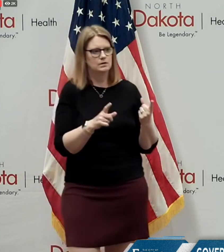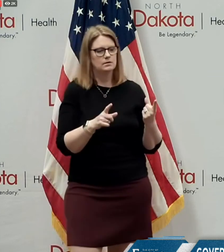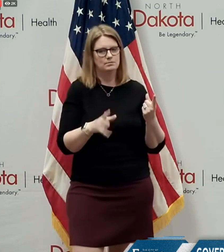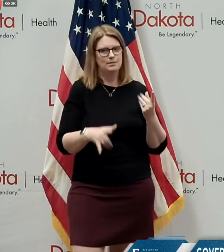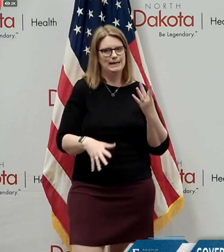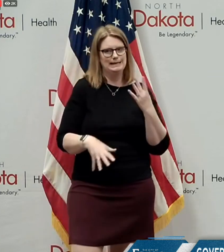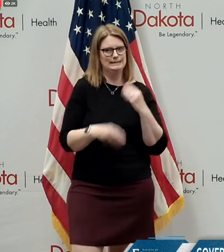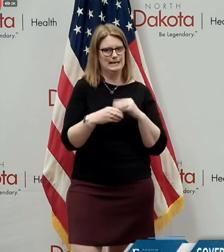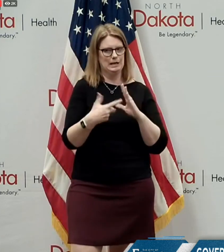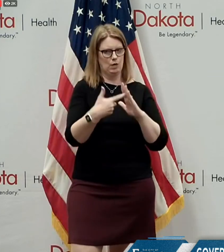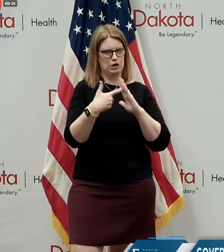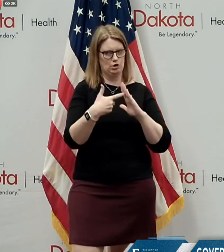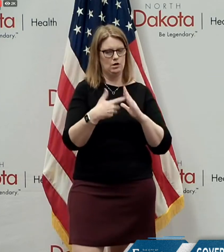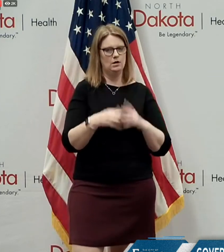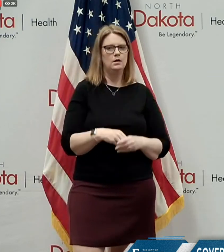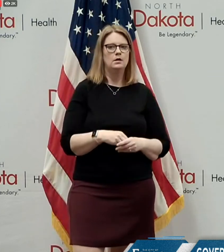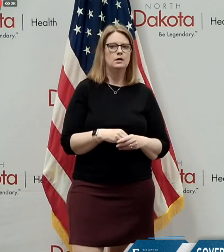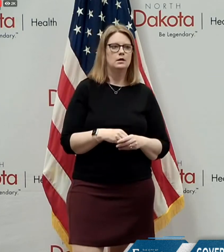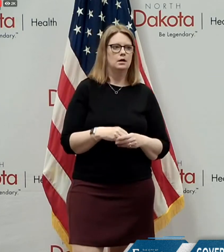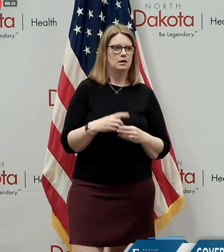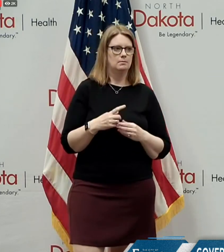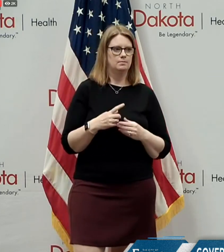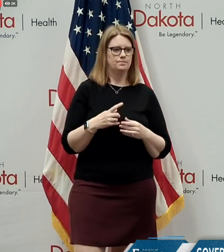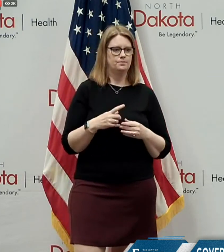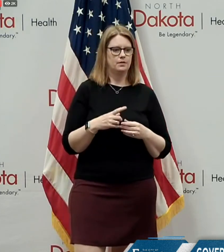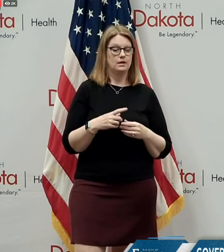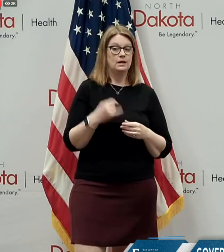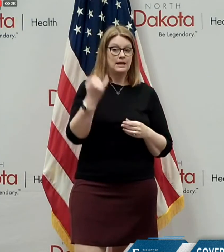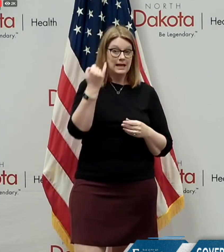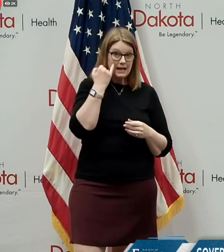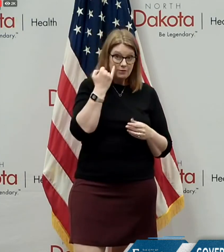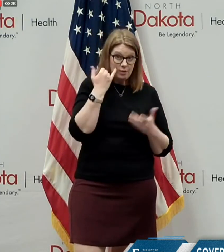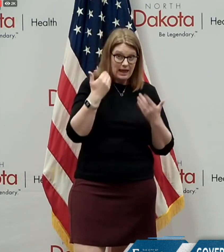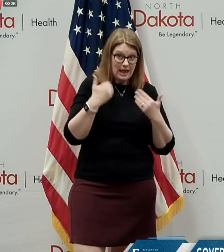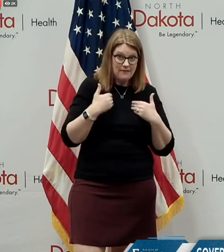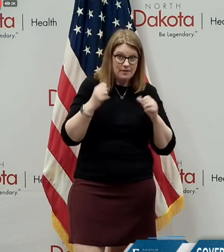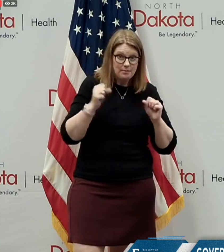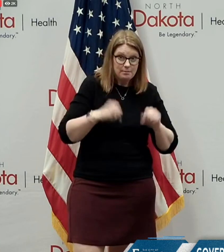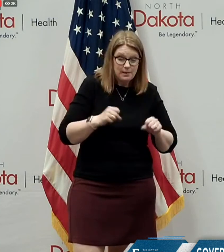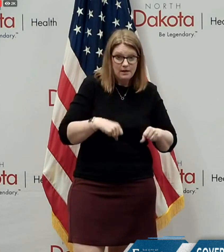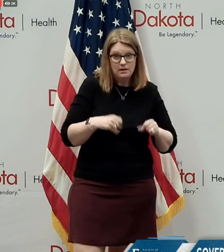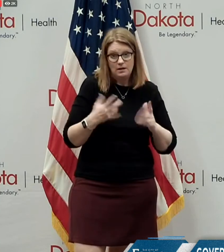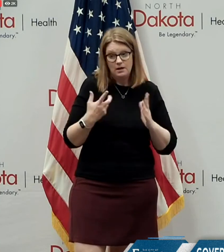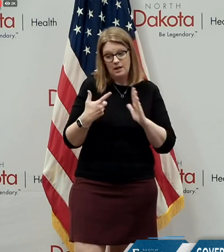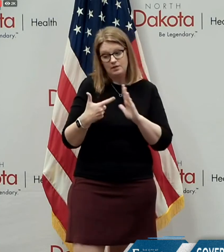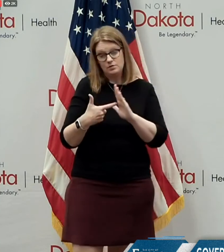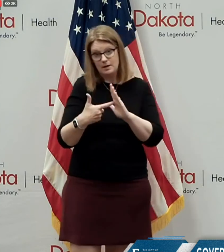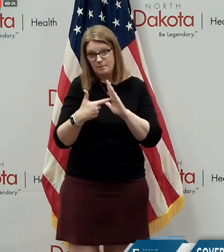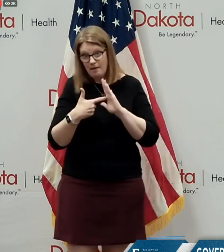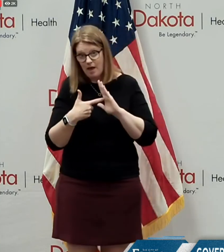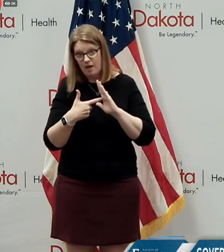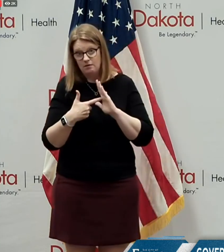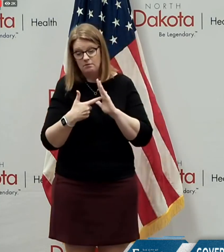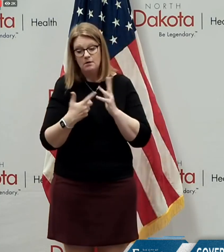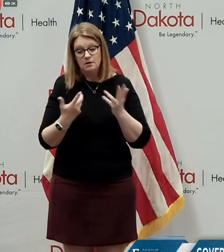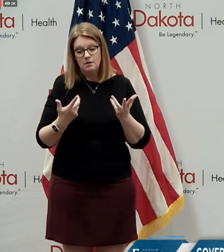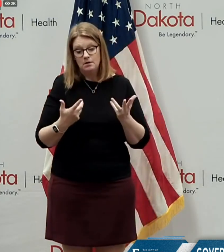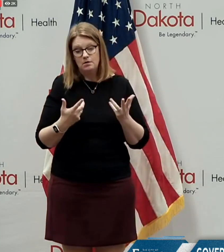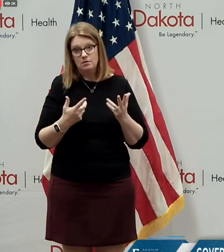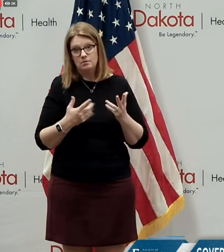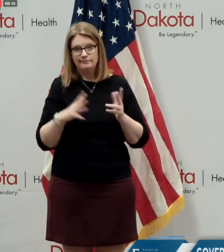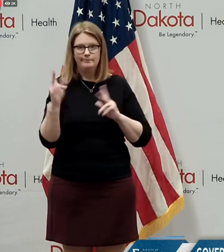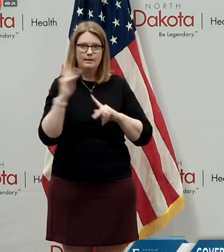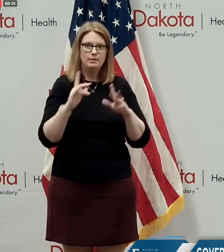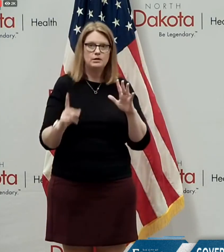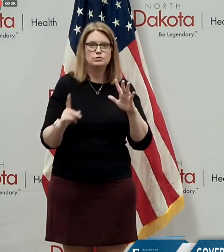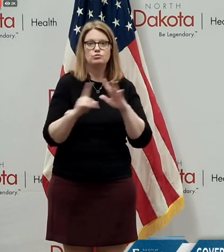because I mean, one idea we've just talked about today is if we've got the capacity and there isn't demand from people that are showing up at